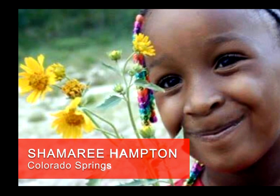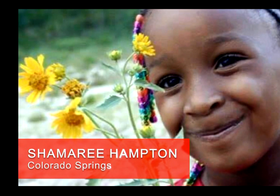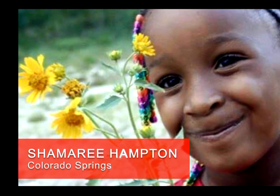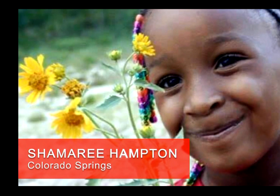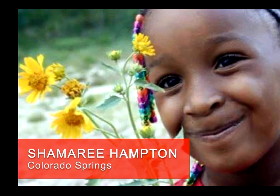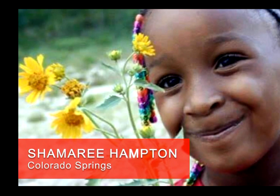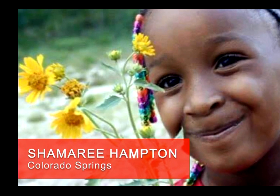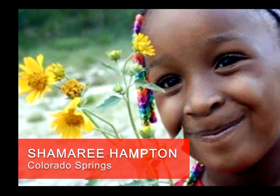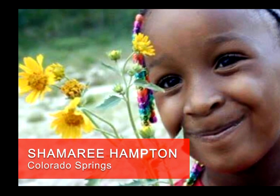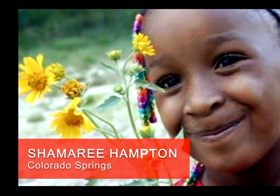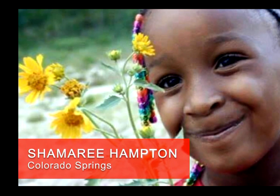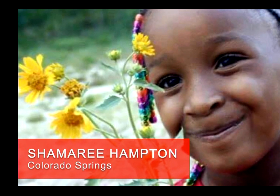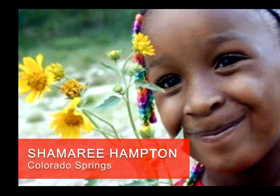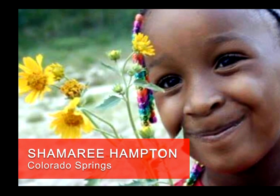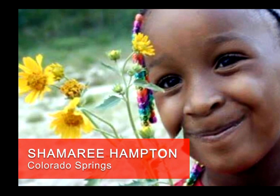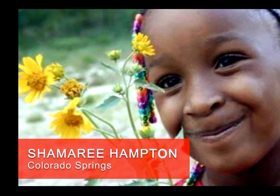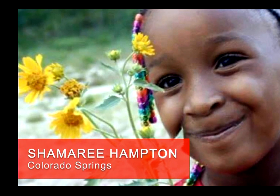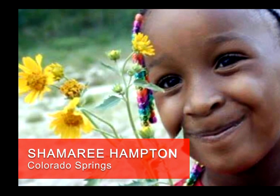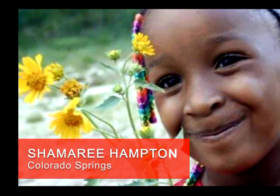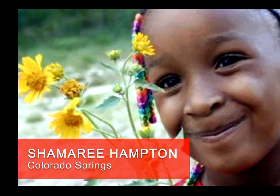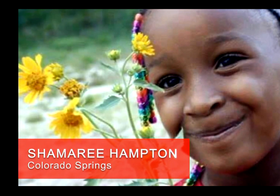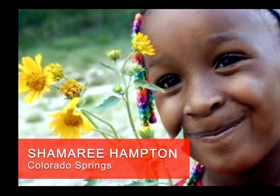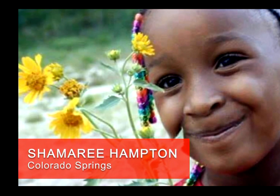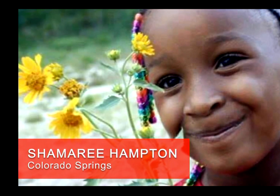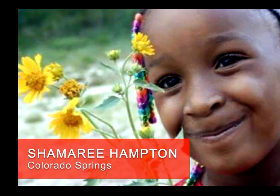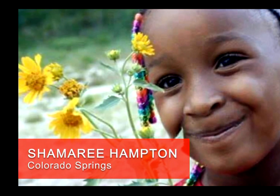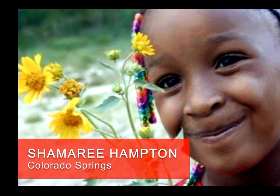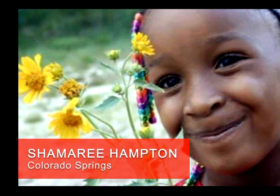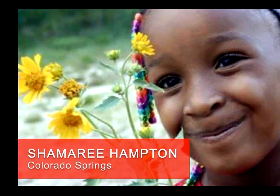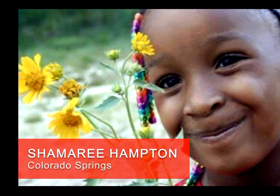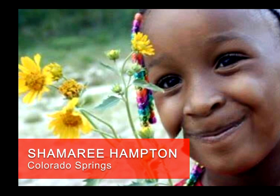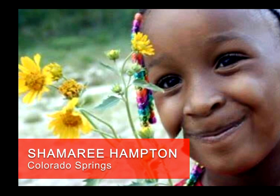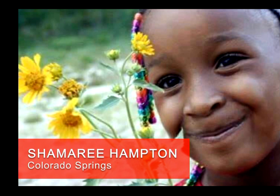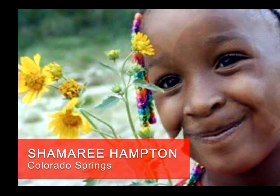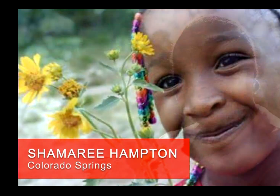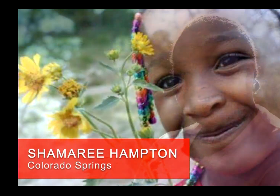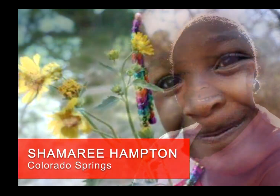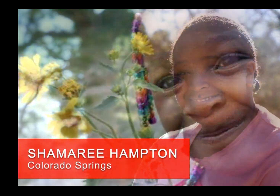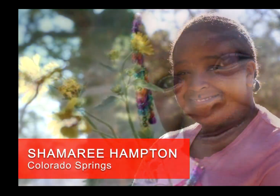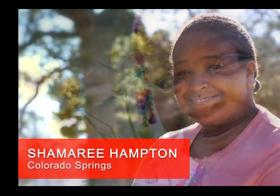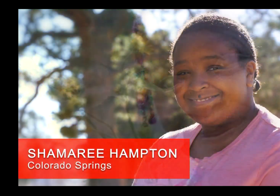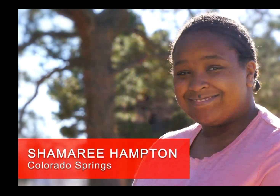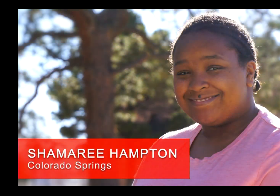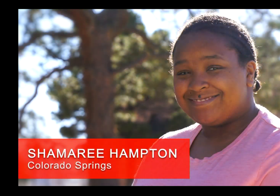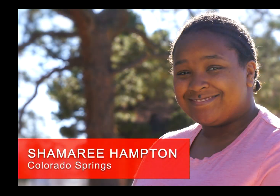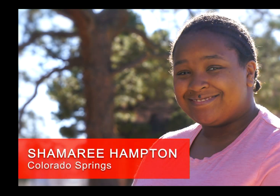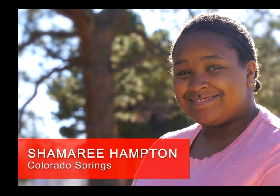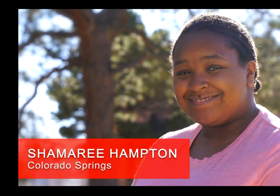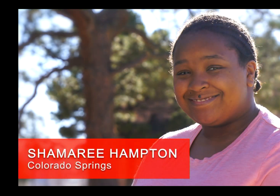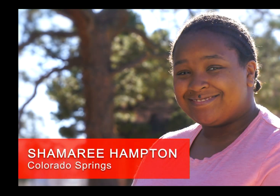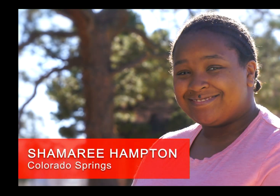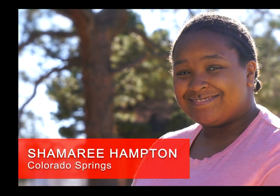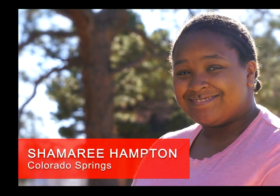flowers next to her face, which fades into Shamari's senior picture of her standing outside with a tree in the background.